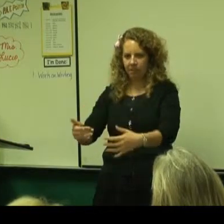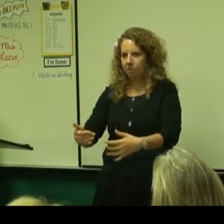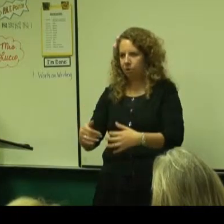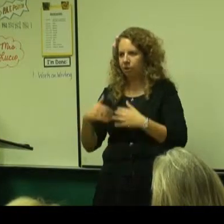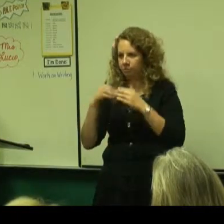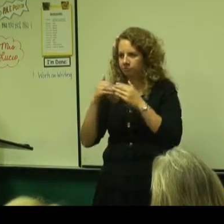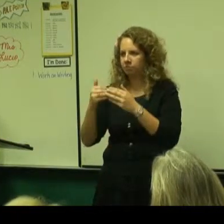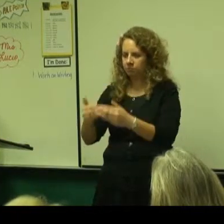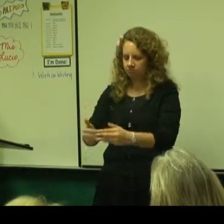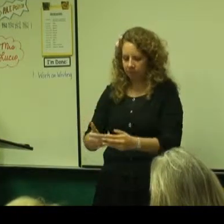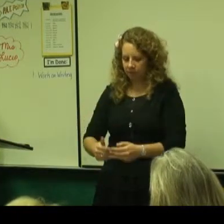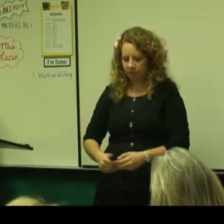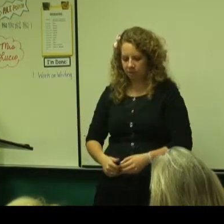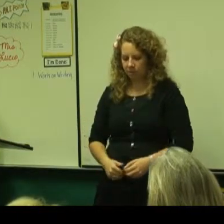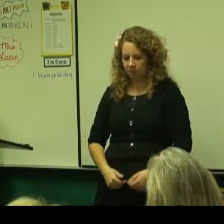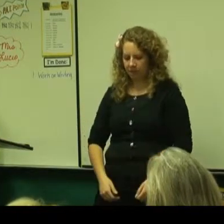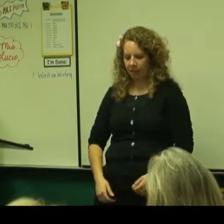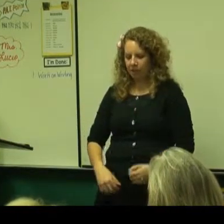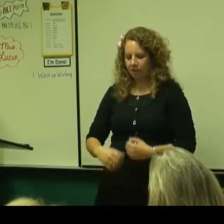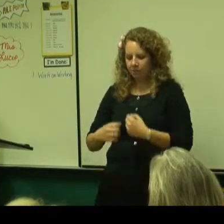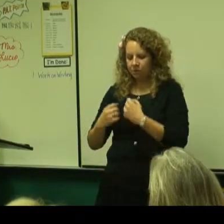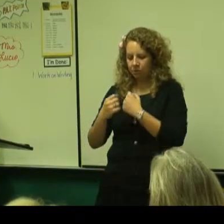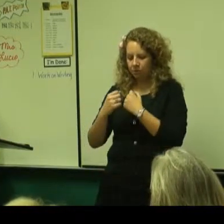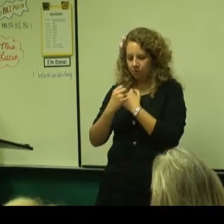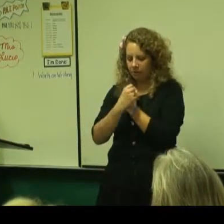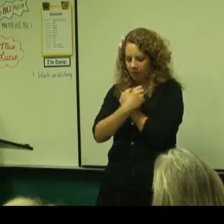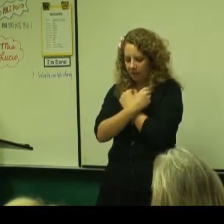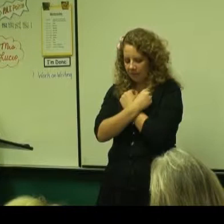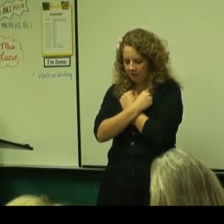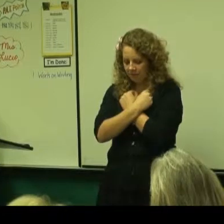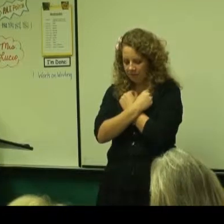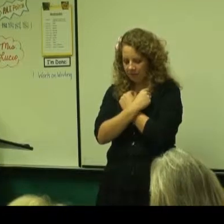keep going. Continues, okay? So love